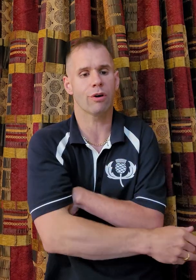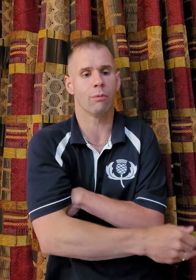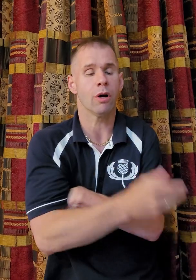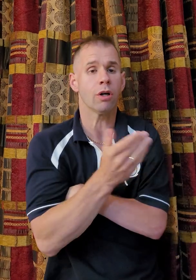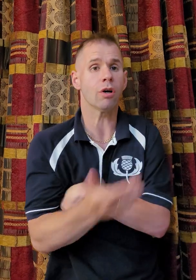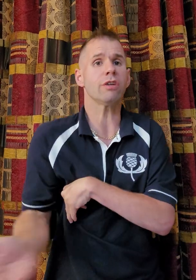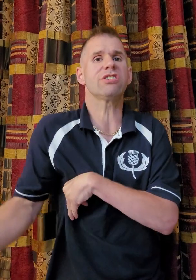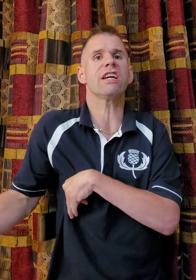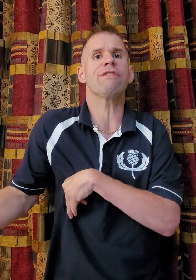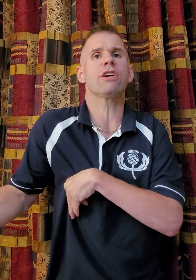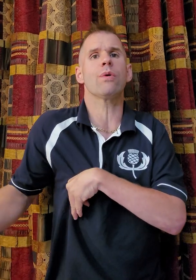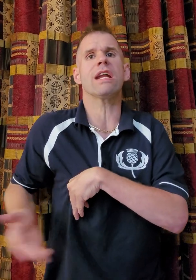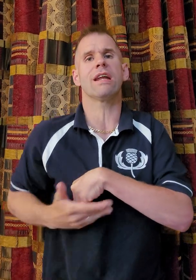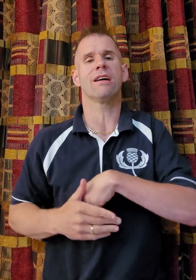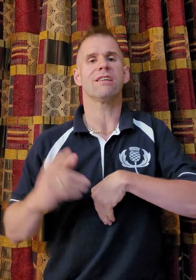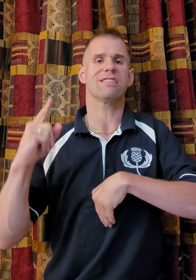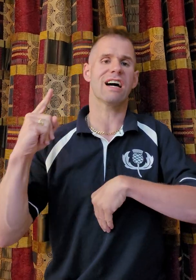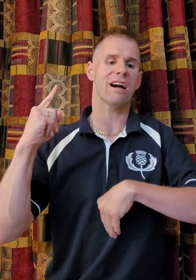them. God save the Queen, sang